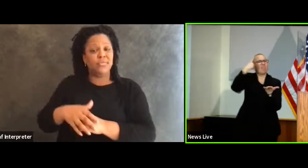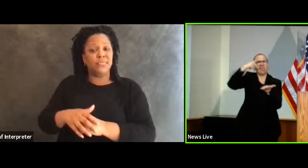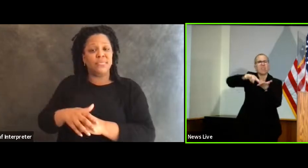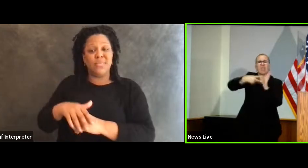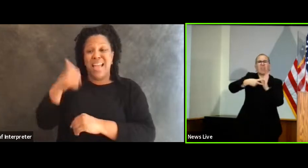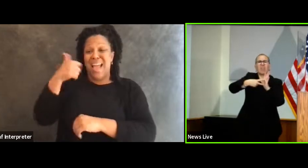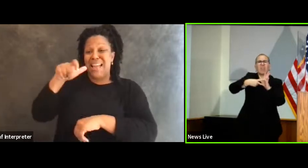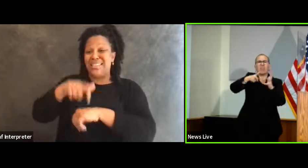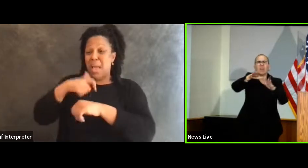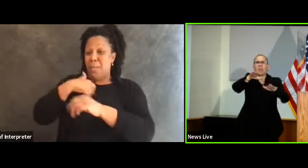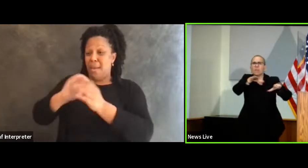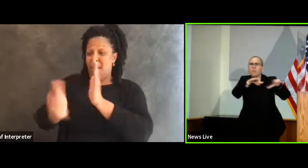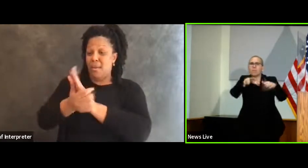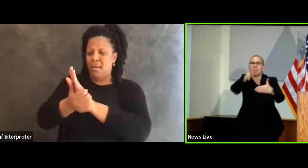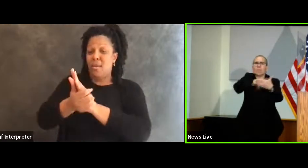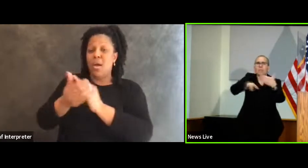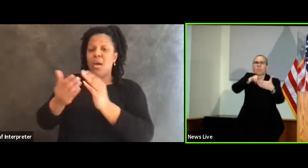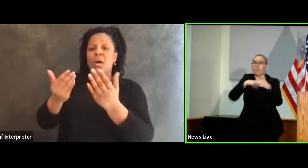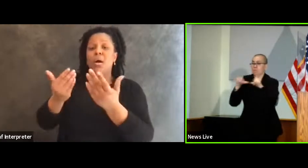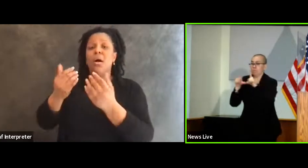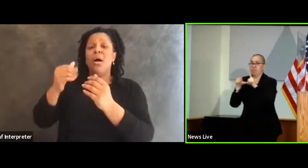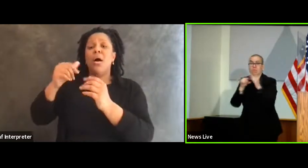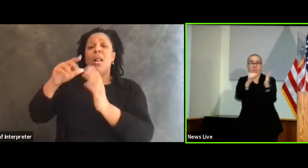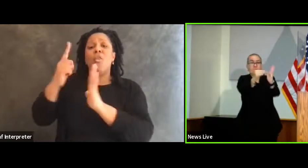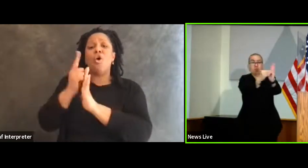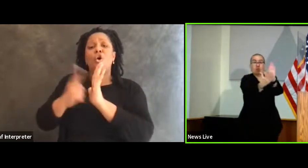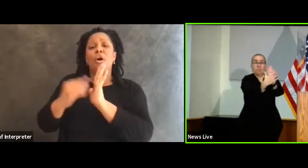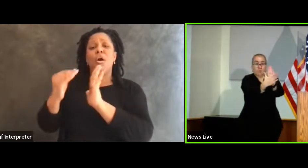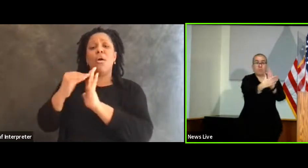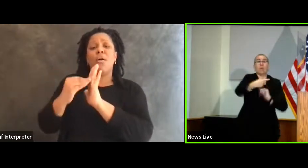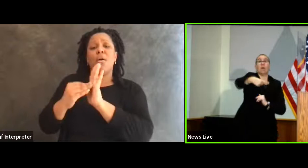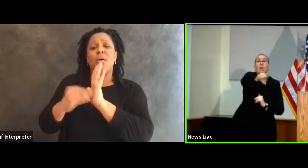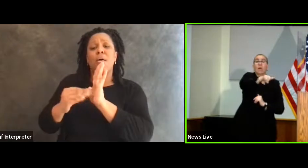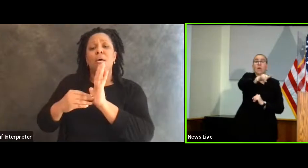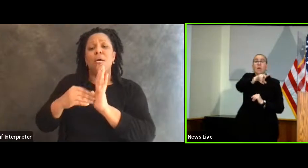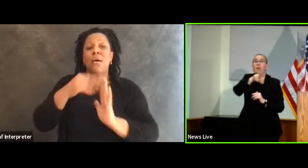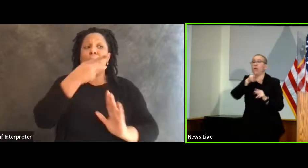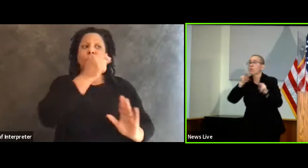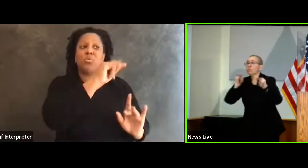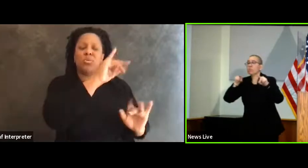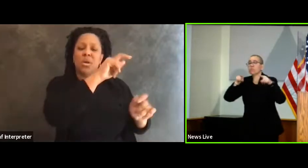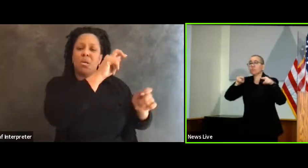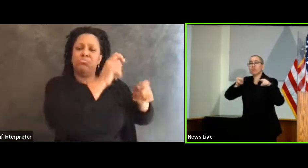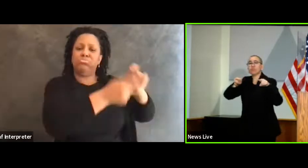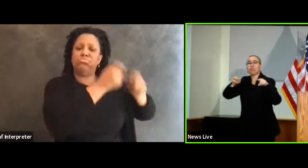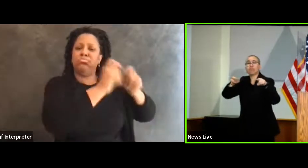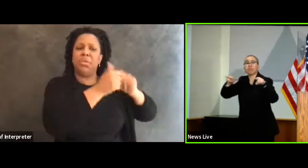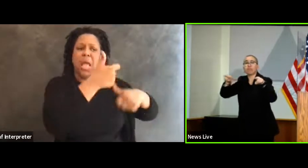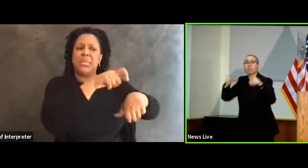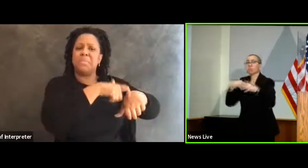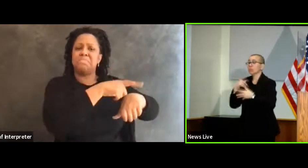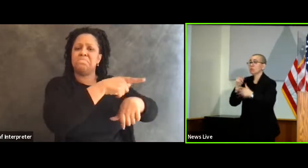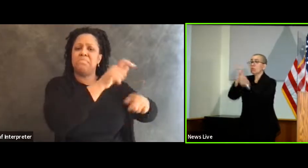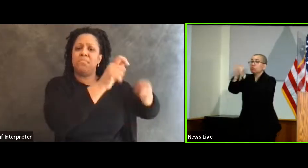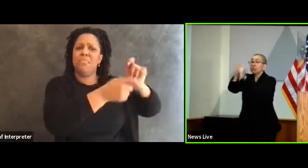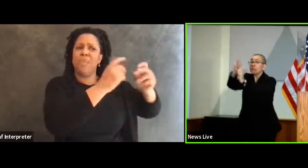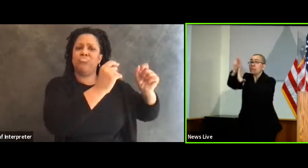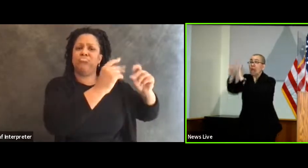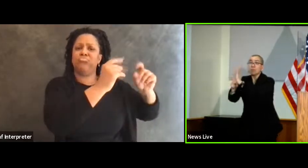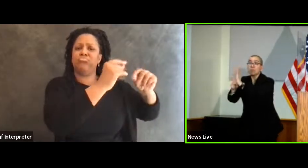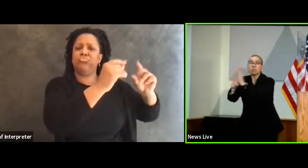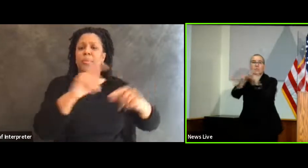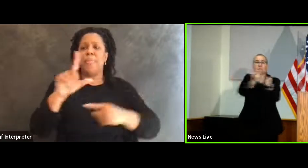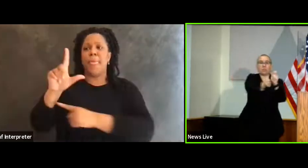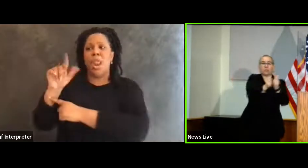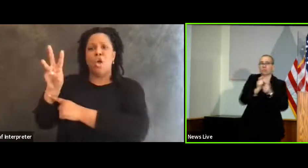permanent. At the post board, they can change their policies and procedures more quickly. But I like to see it codified in law because I